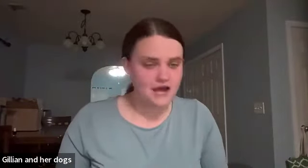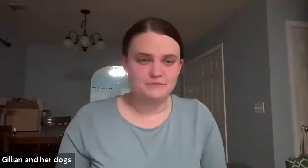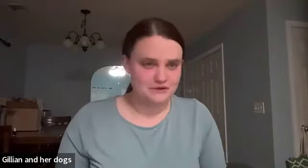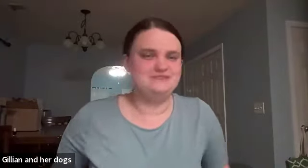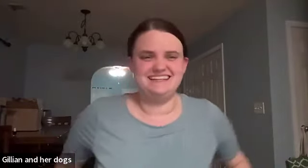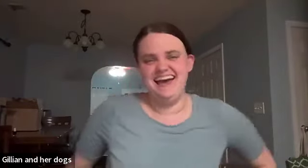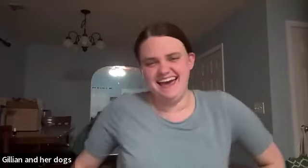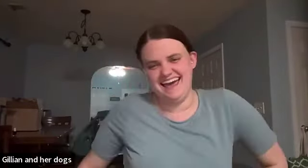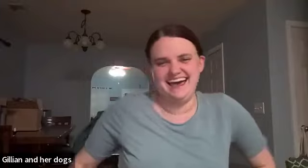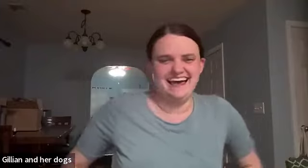not a moose.